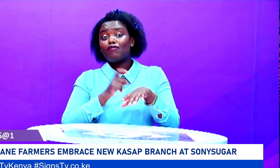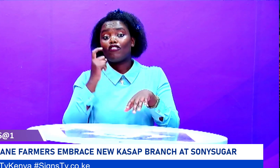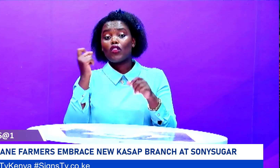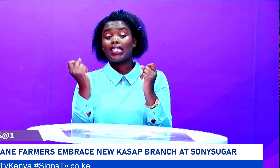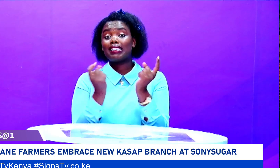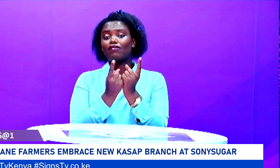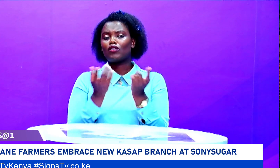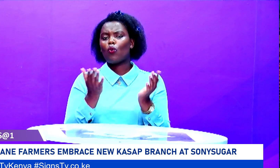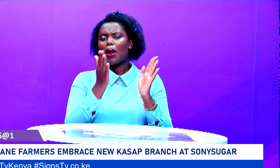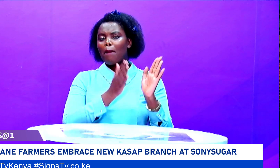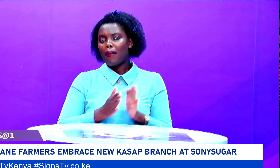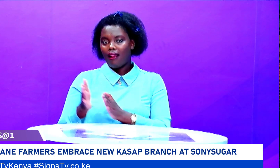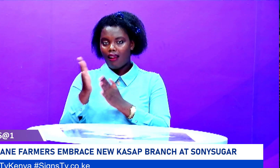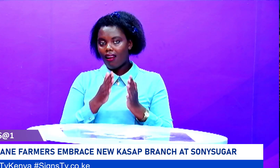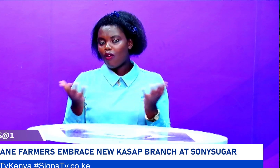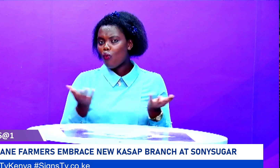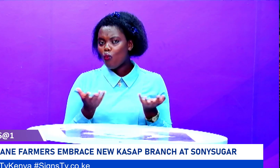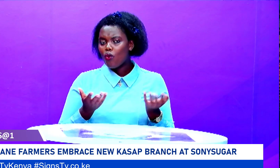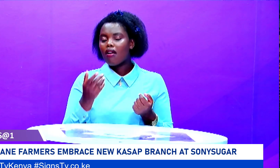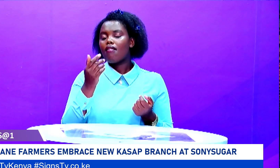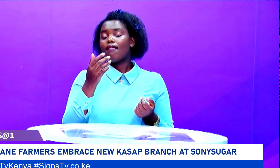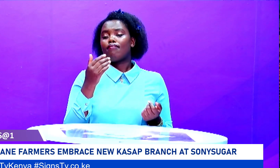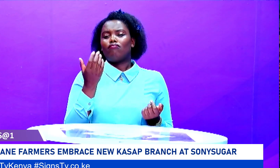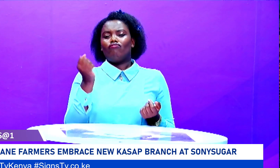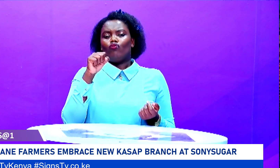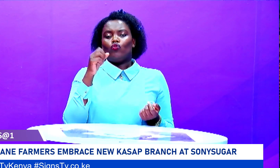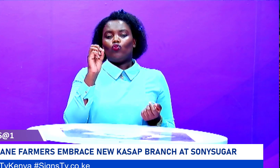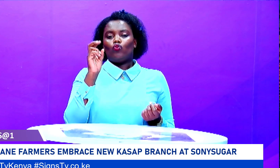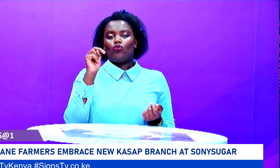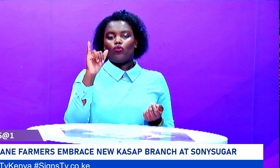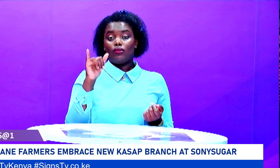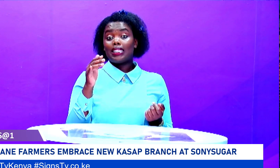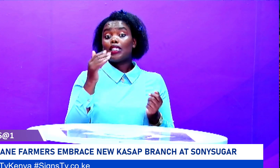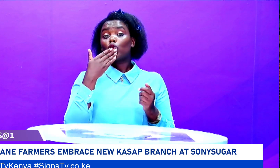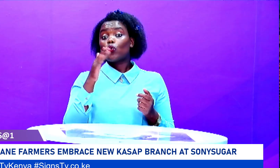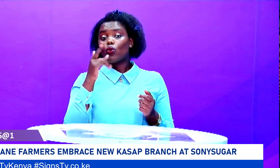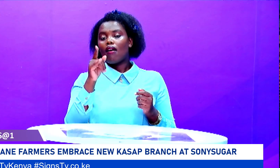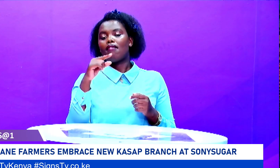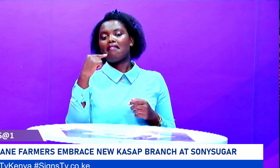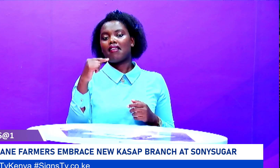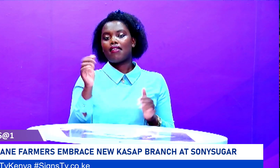Speaking during the event held at the Sony Sugar Green Stadium, the